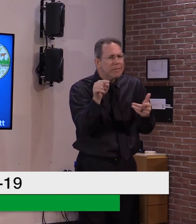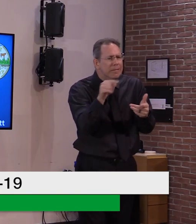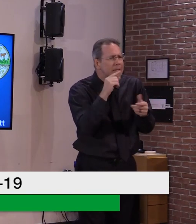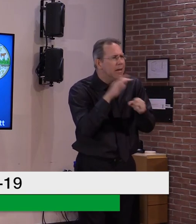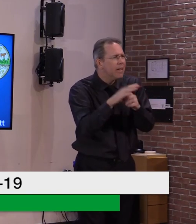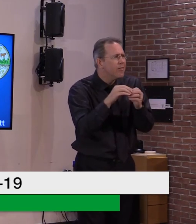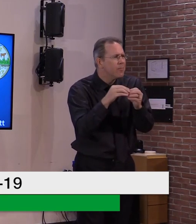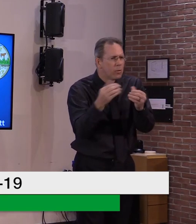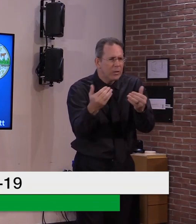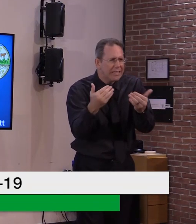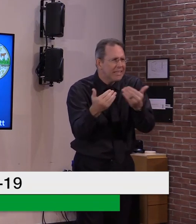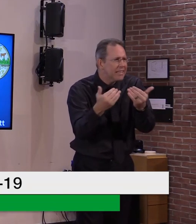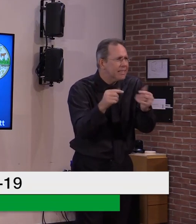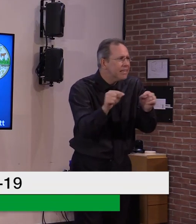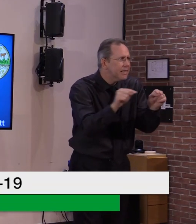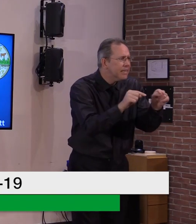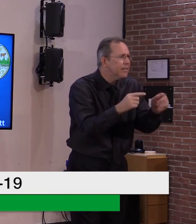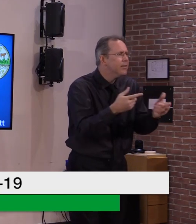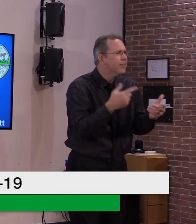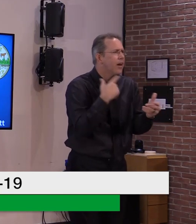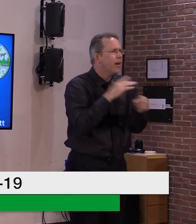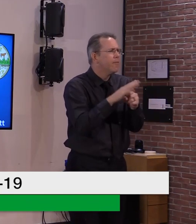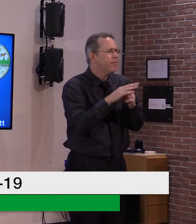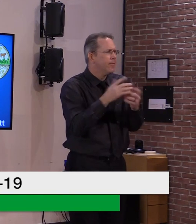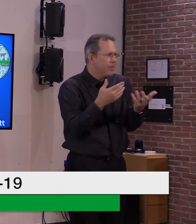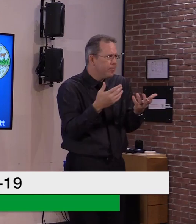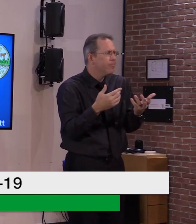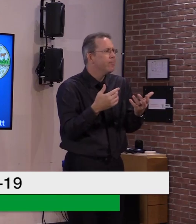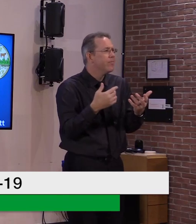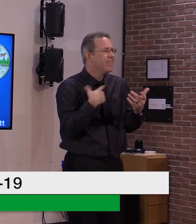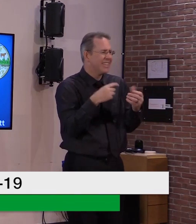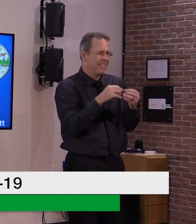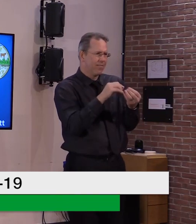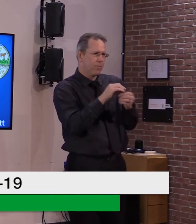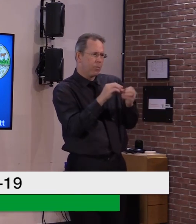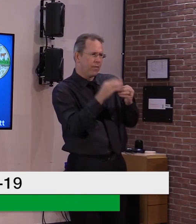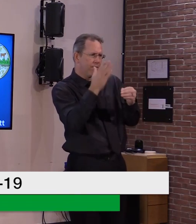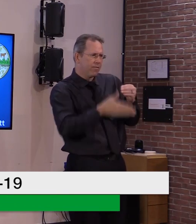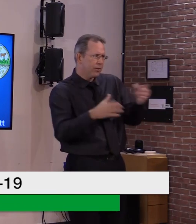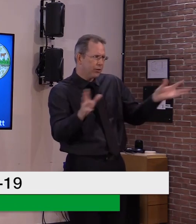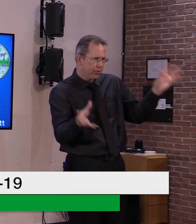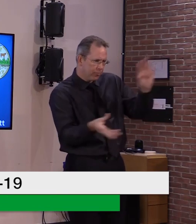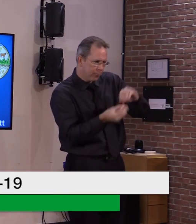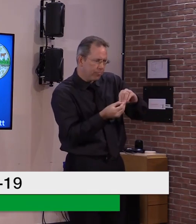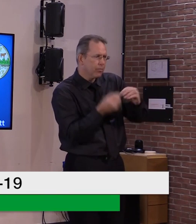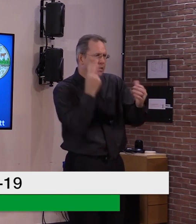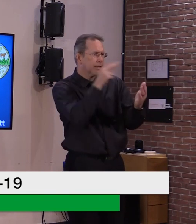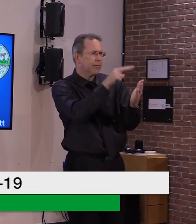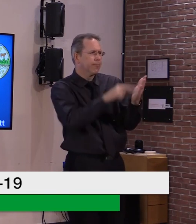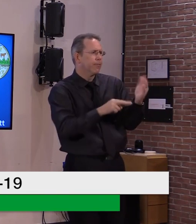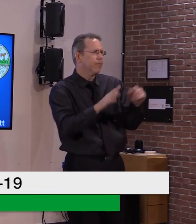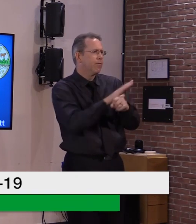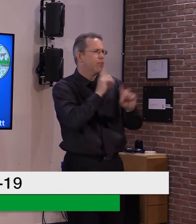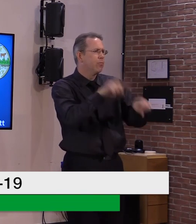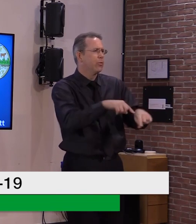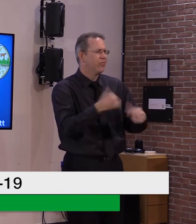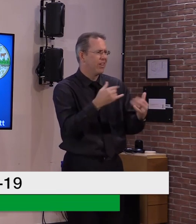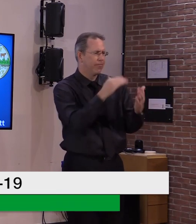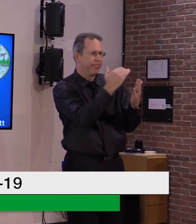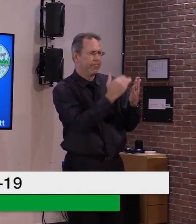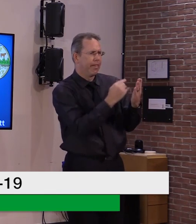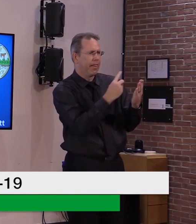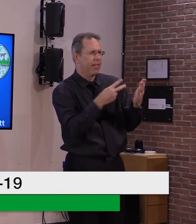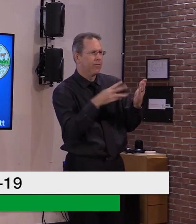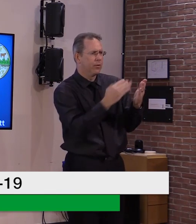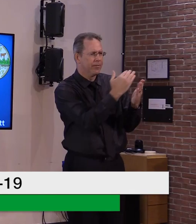of tests yet so i can't give you those numbers with certainty at this point but there's going to be a